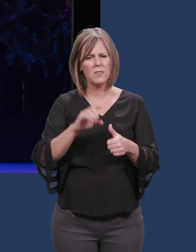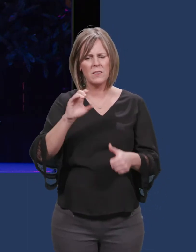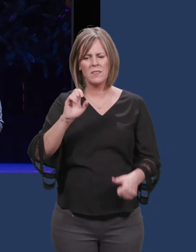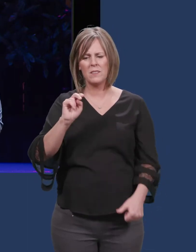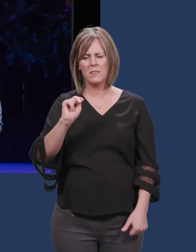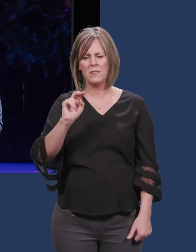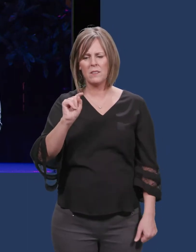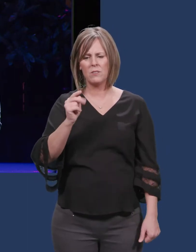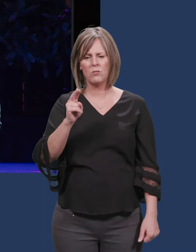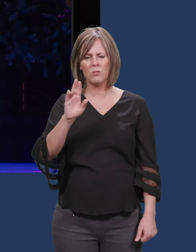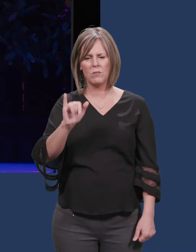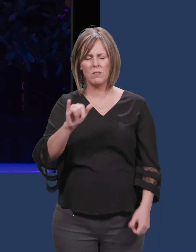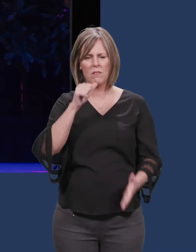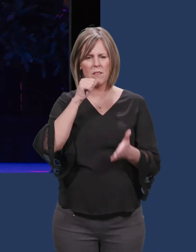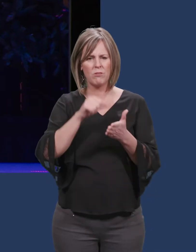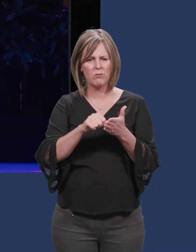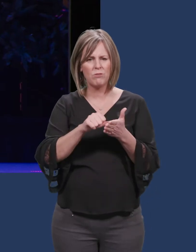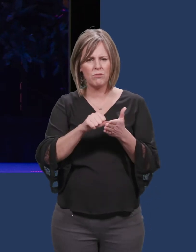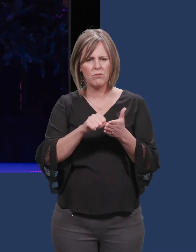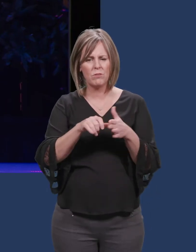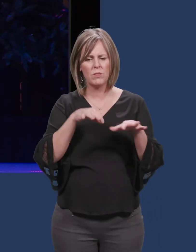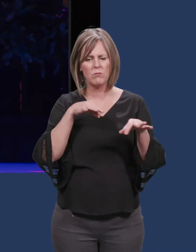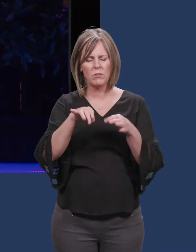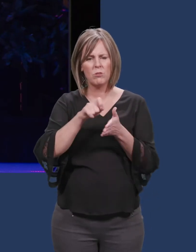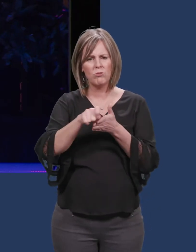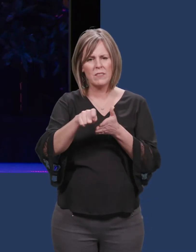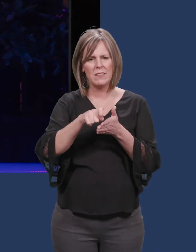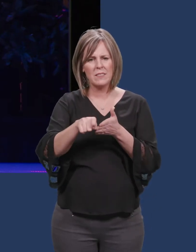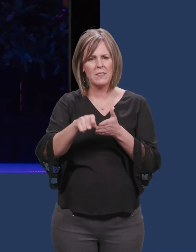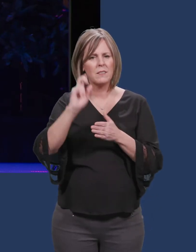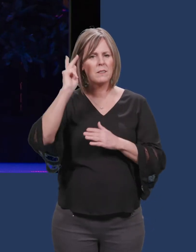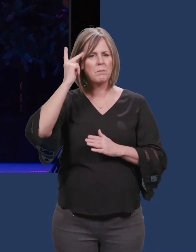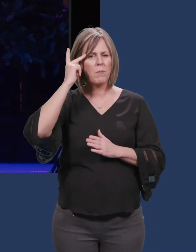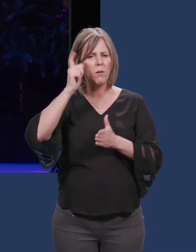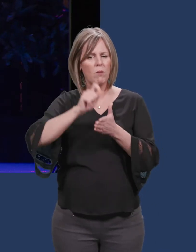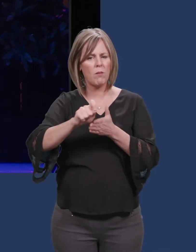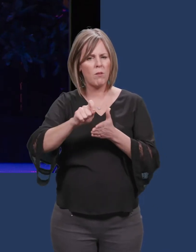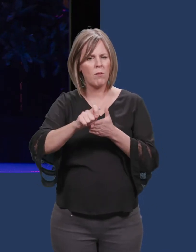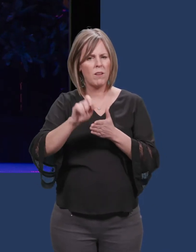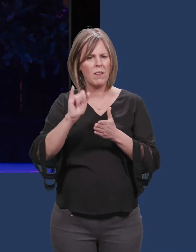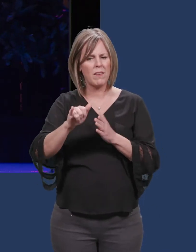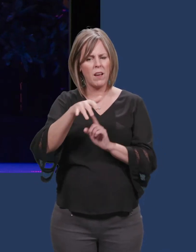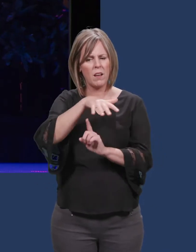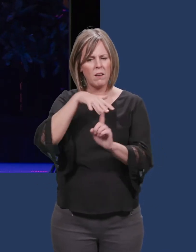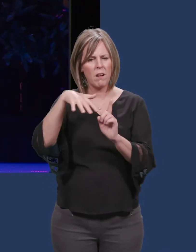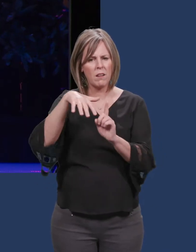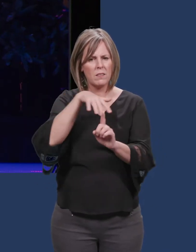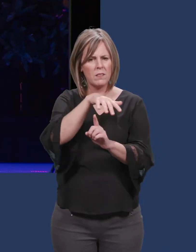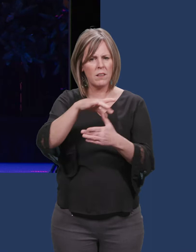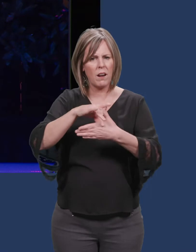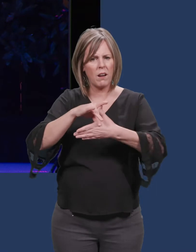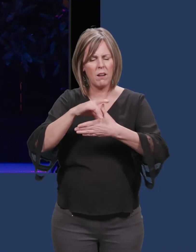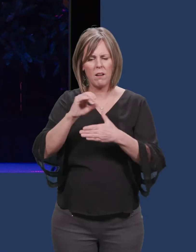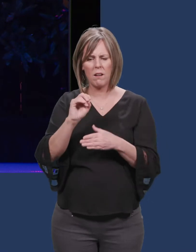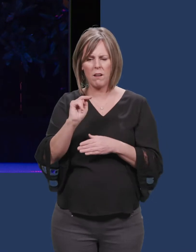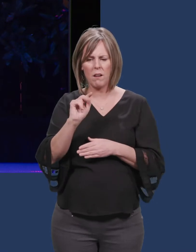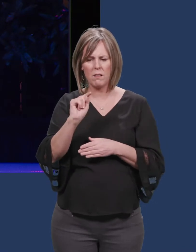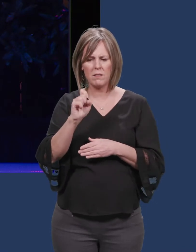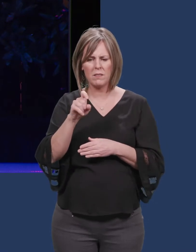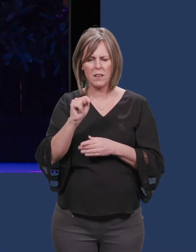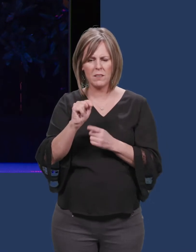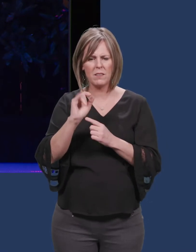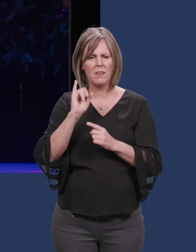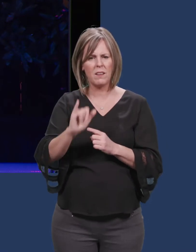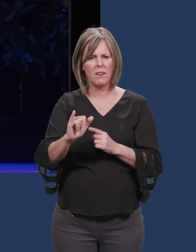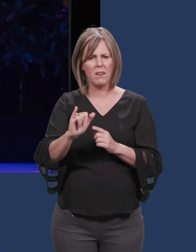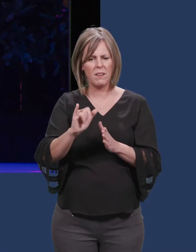first century church. And in the context that it was written, this chapter was meant to be a rebuke to